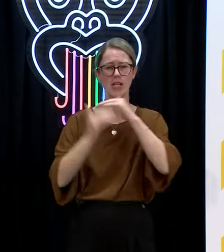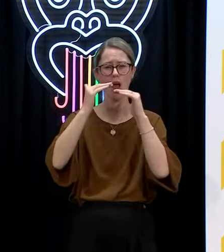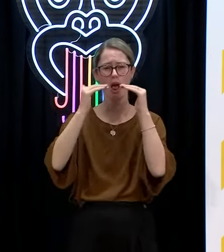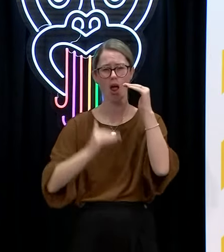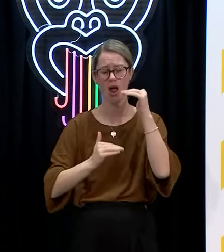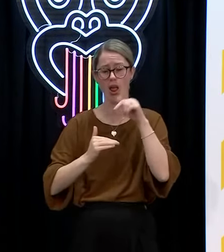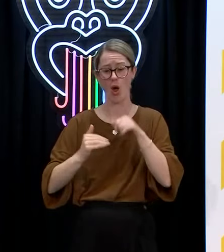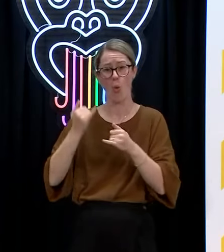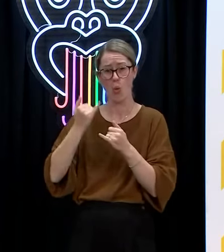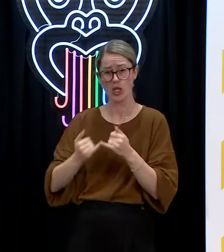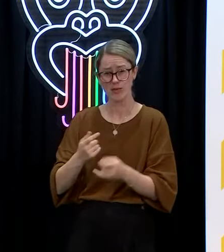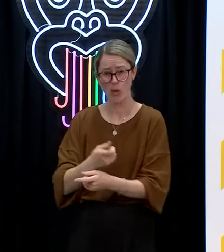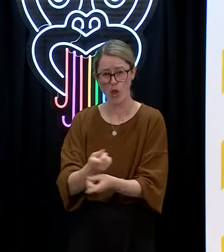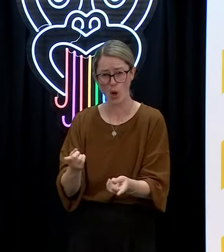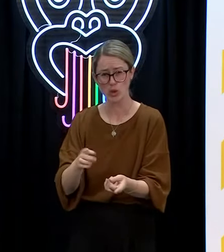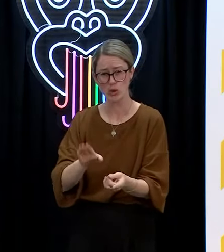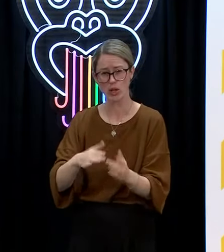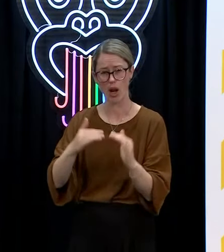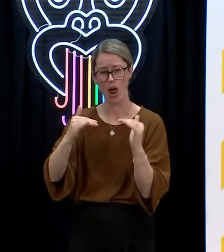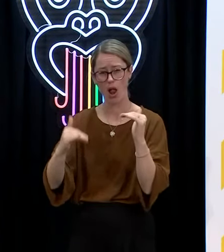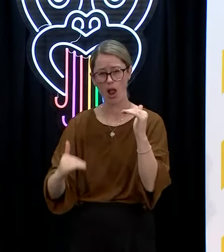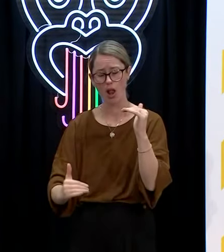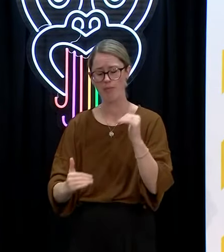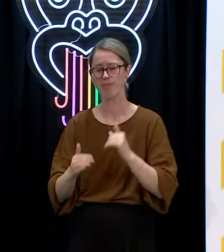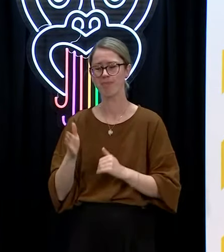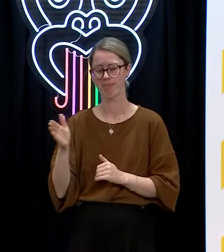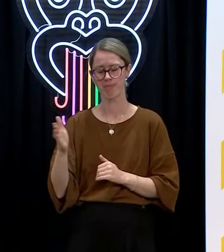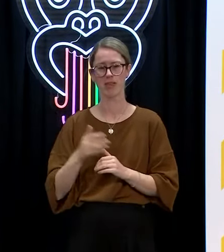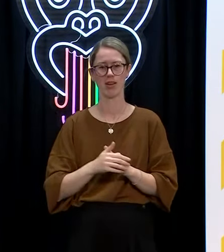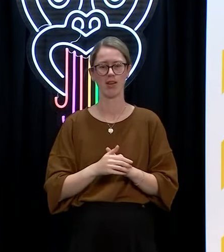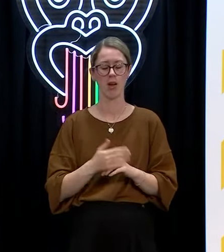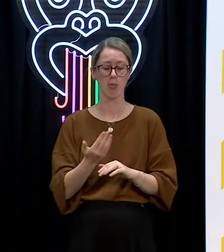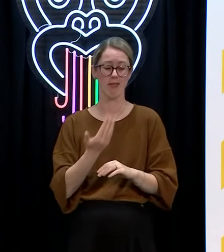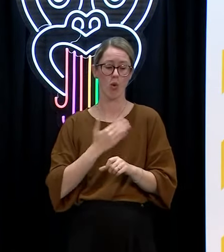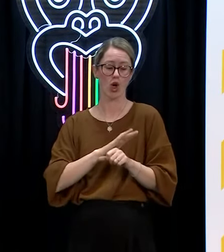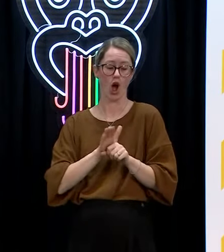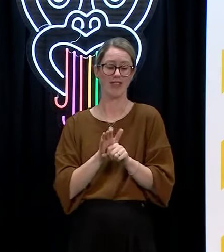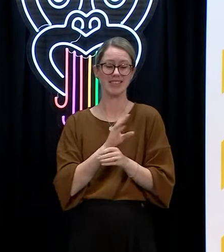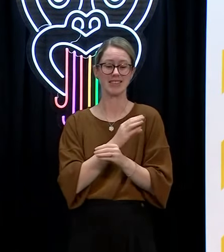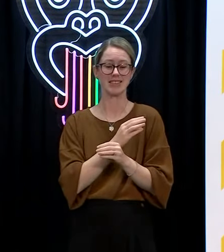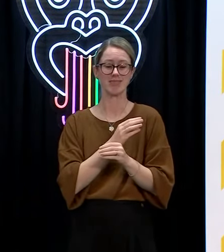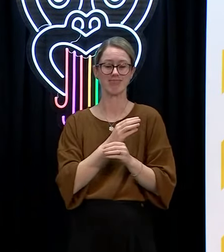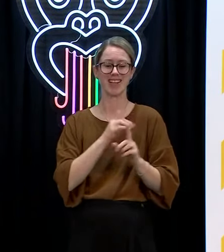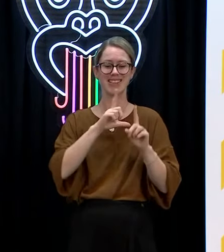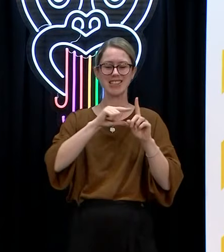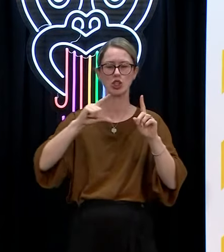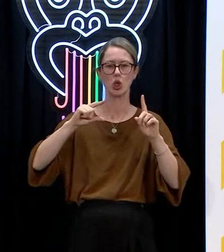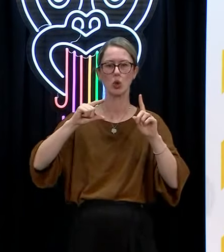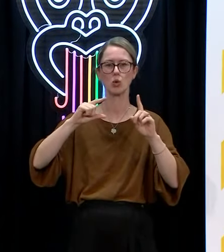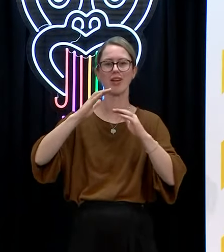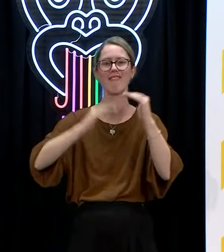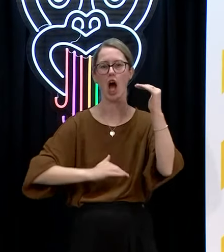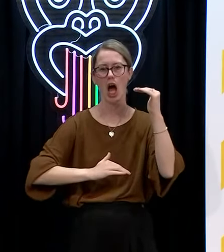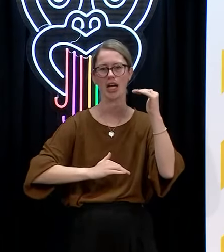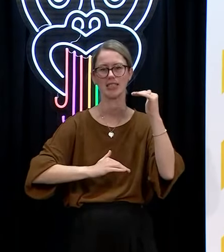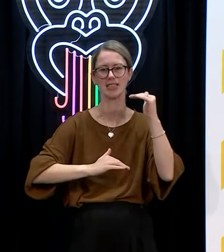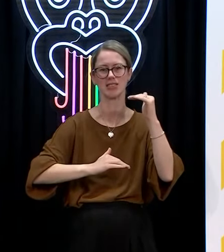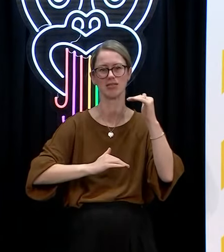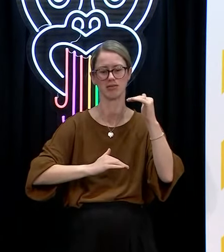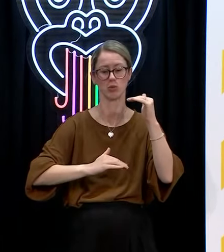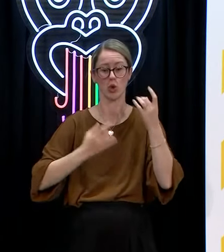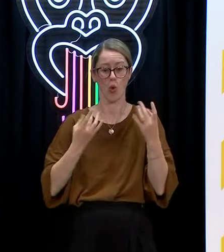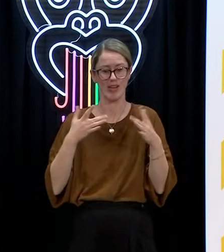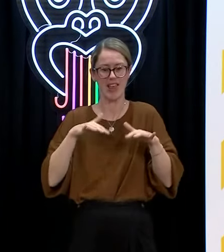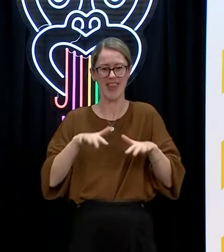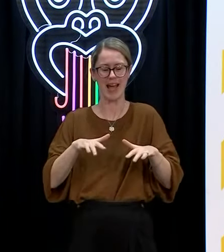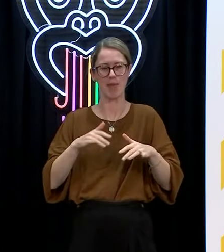If you look at the digital divide existed before Covid-19. Covid-19 didn't create it, but it certainly highlighted it. And we've done a lot